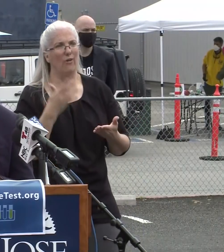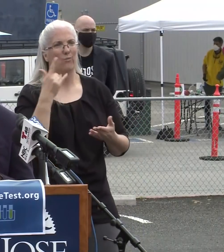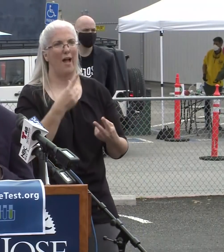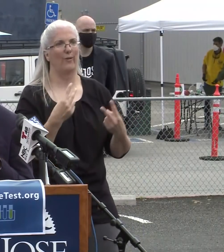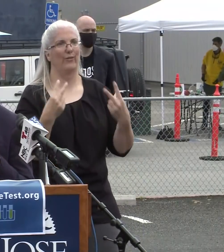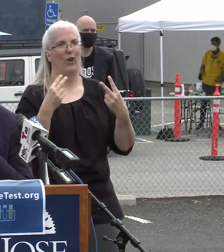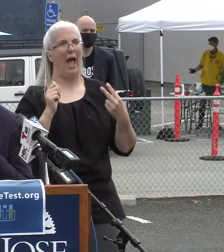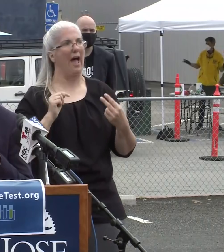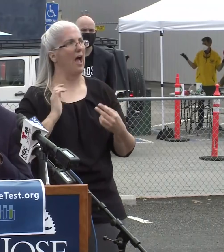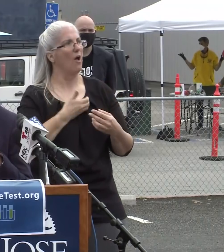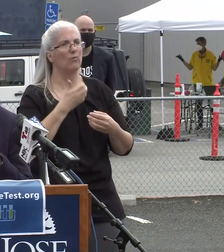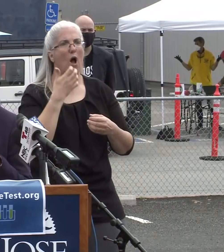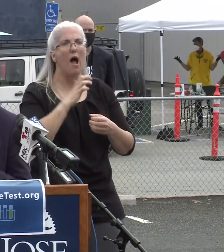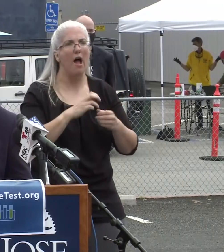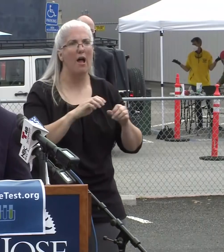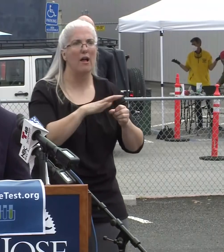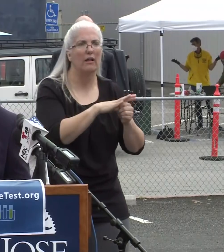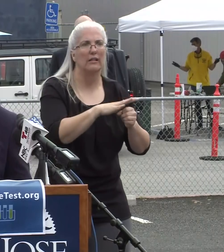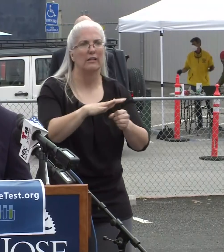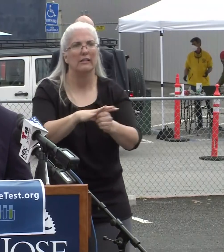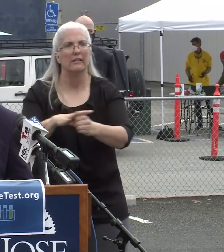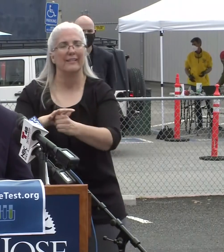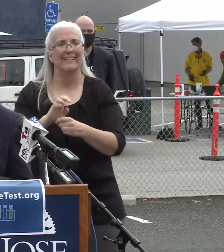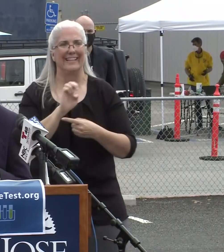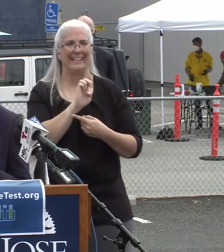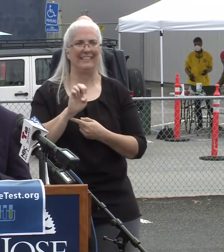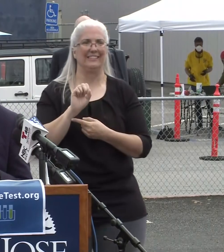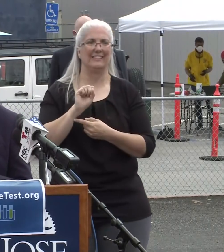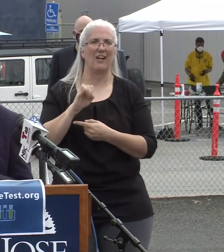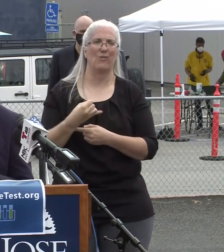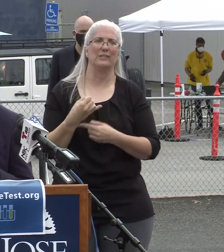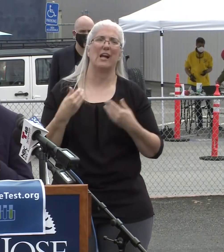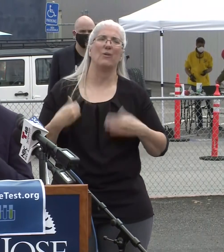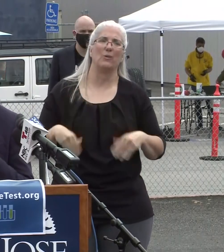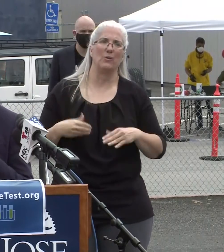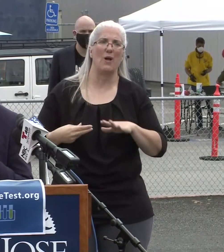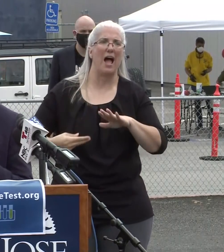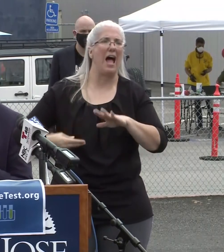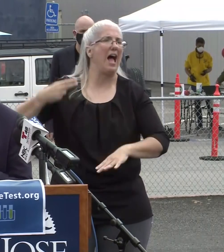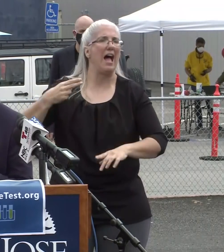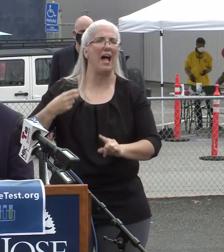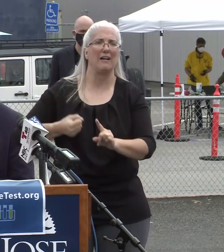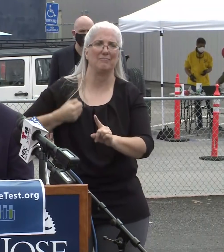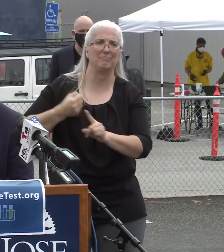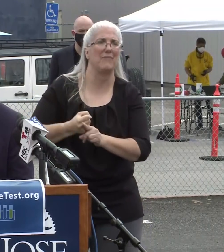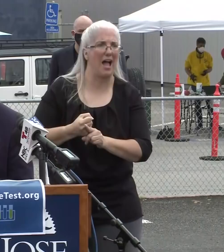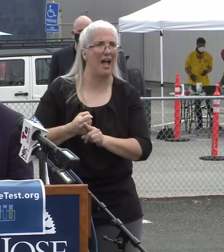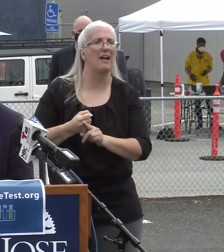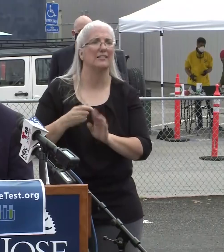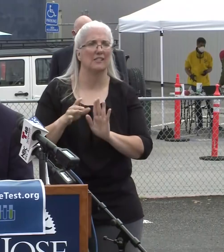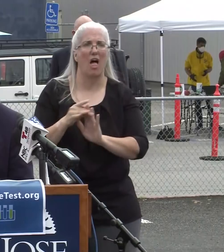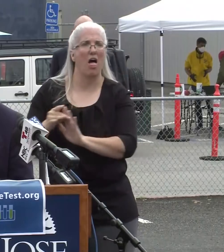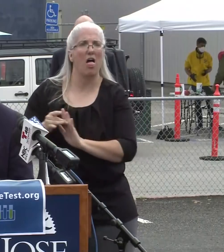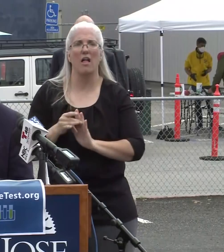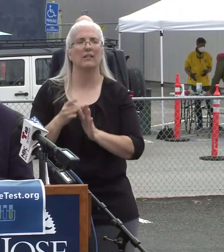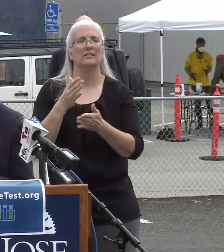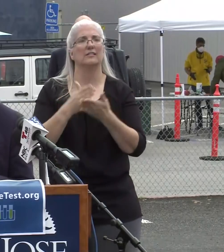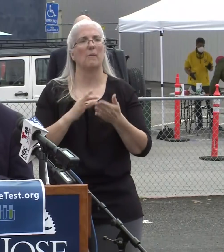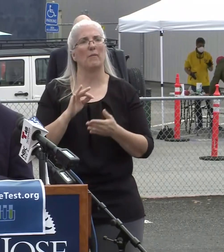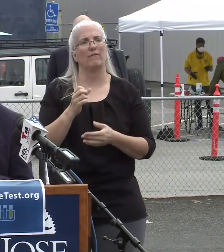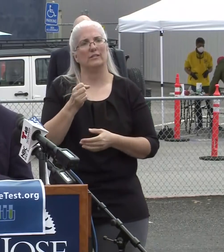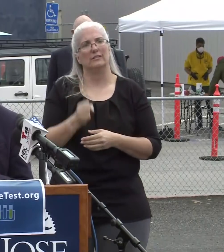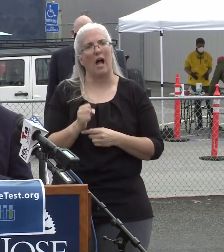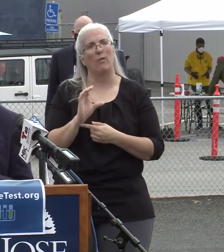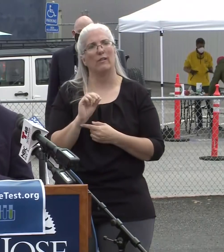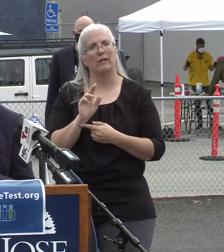Our hotspots are in East San Jose. This is where our cases are. Some areas of South County and the Gilroy area, and